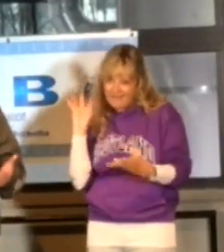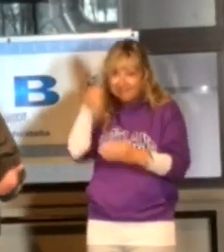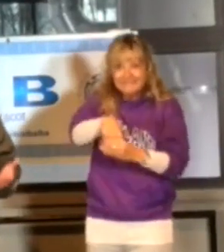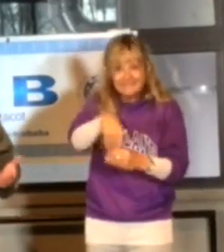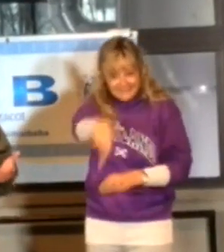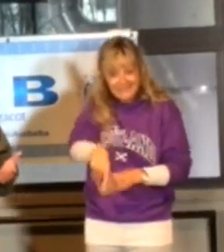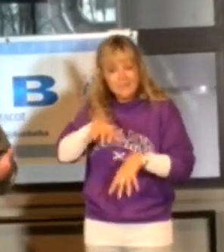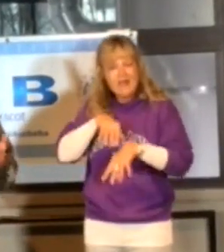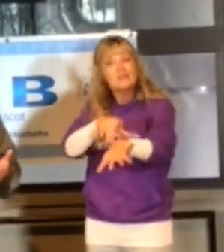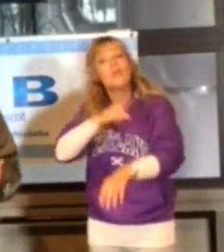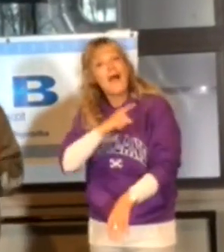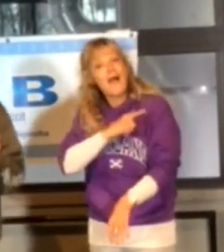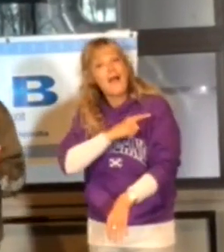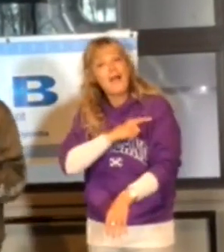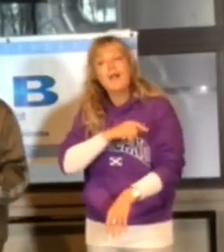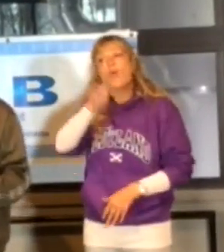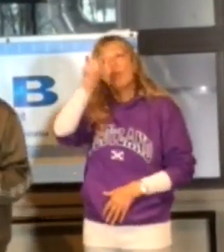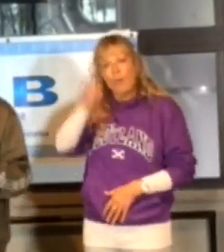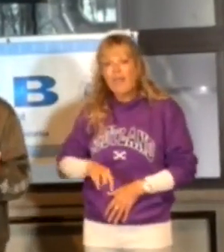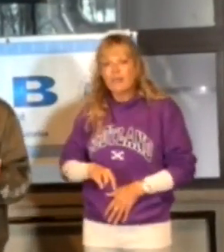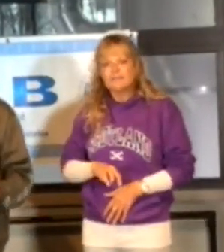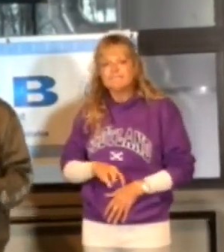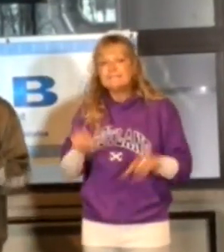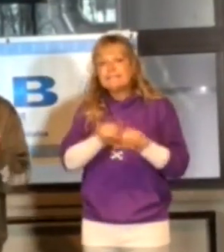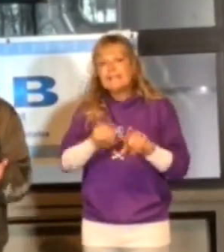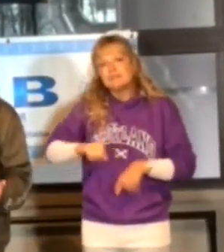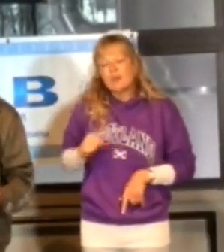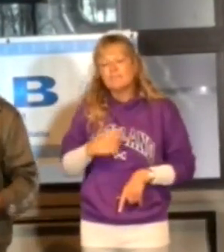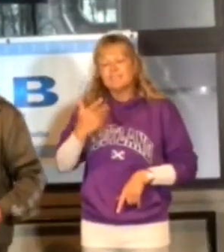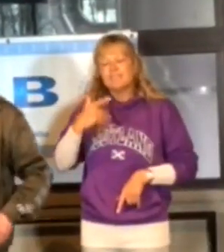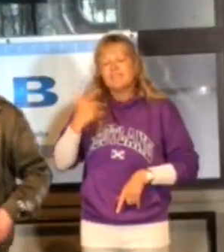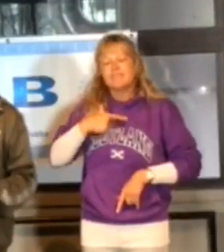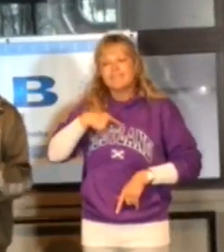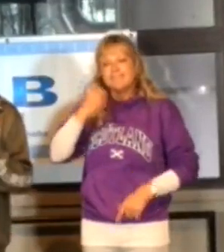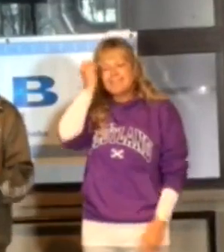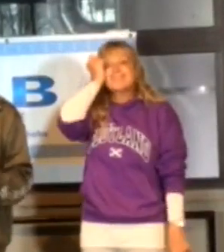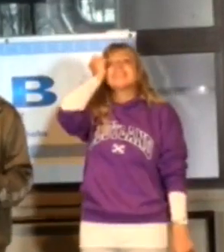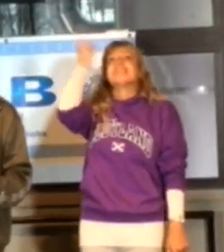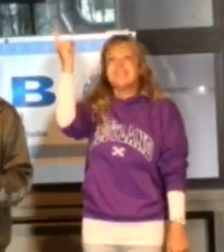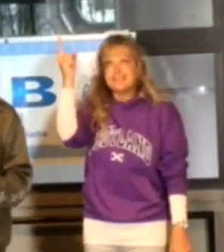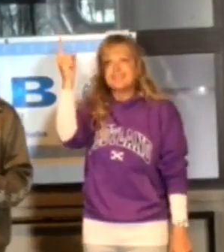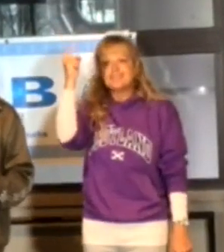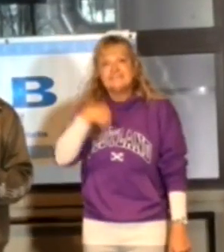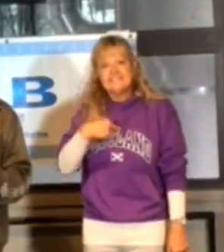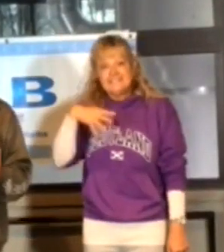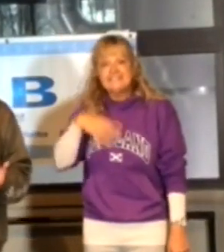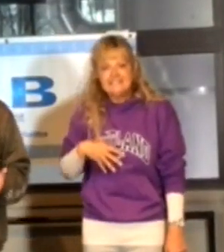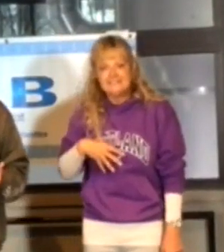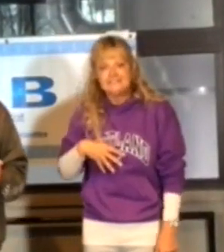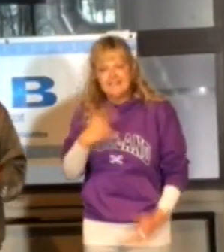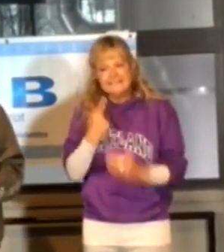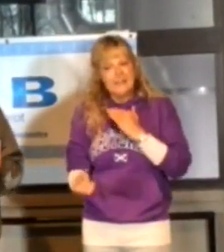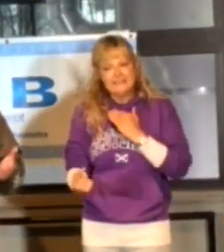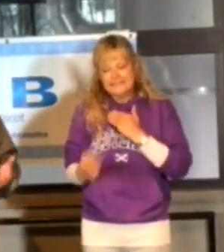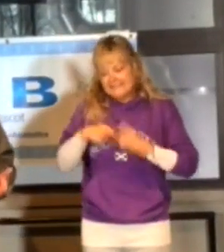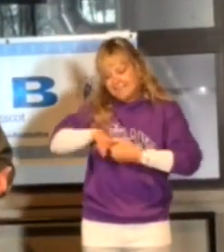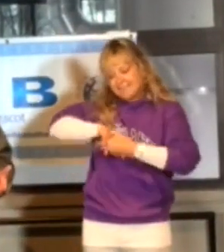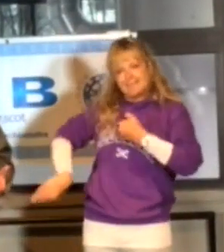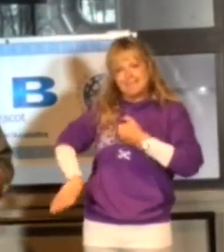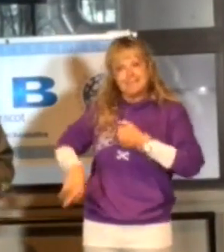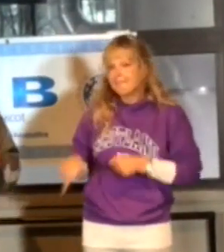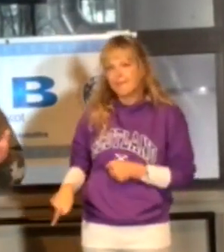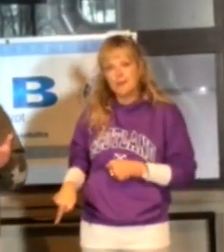Because Wales has awoken as well, at last, to the necessity of independence in Wales.